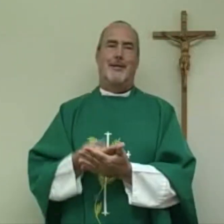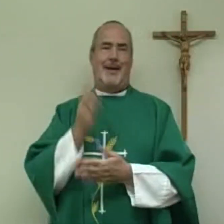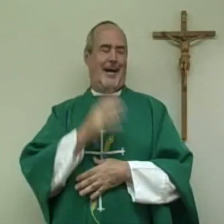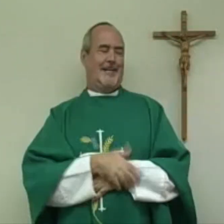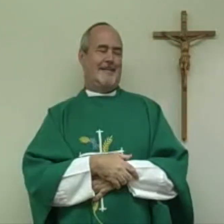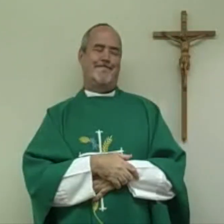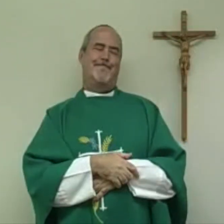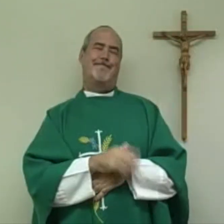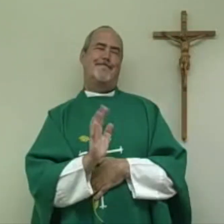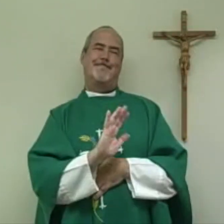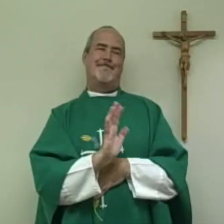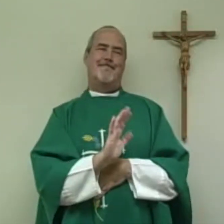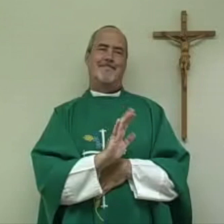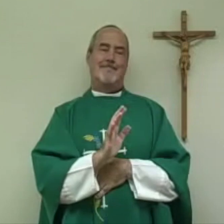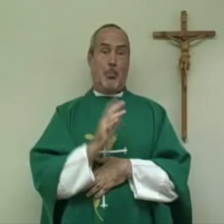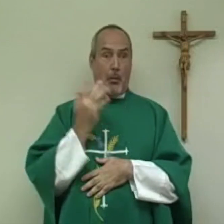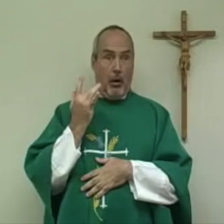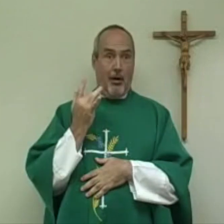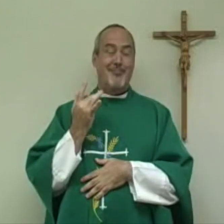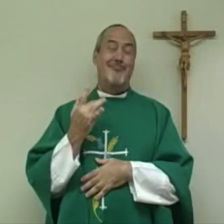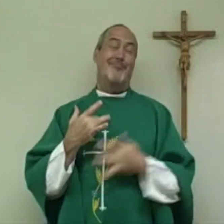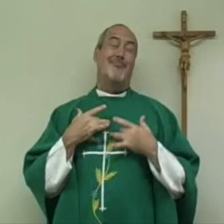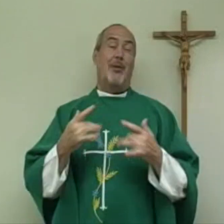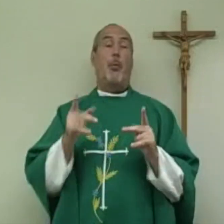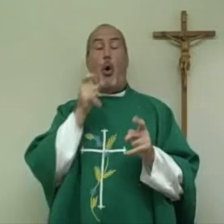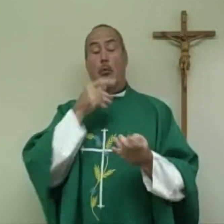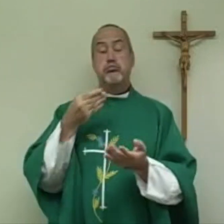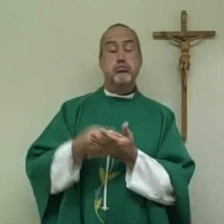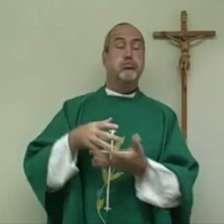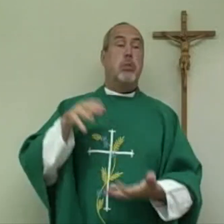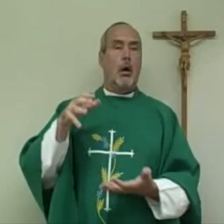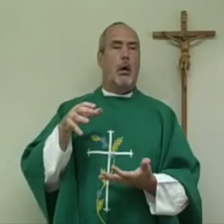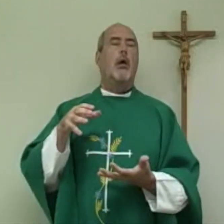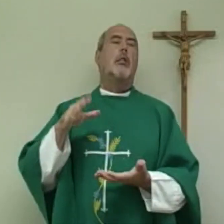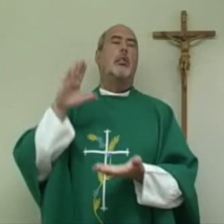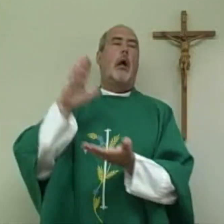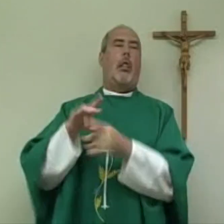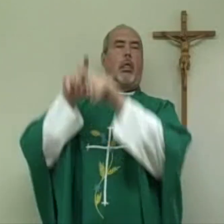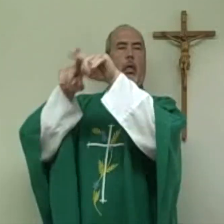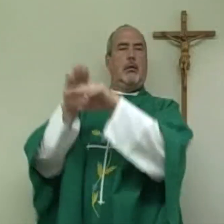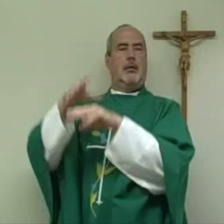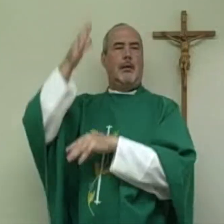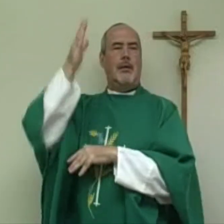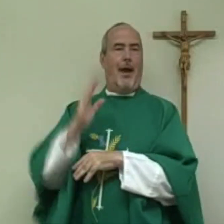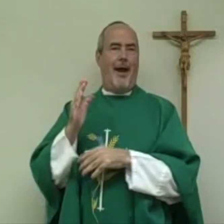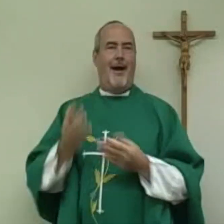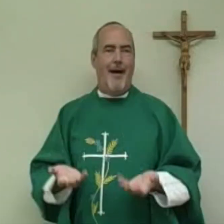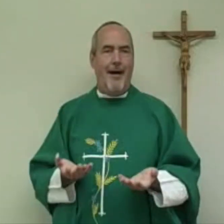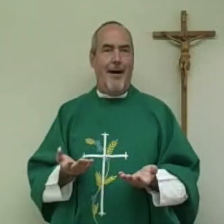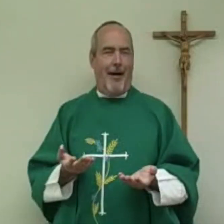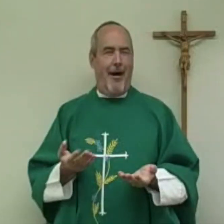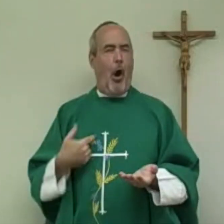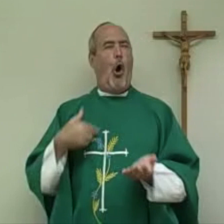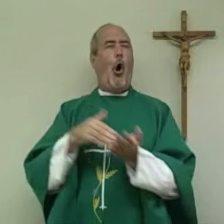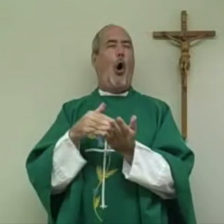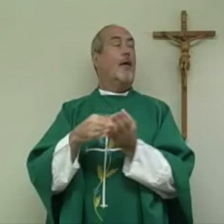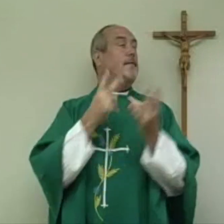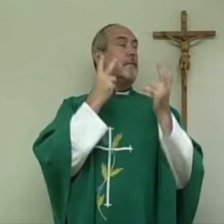I want to be comfortable. And God might look at that and say, no, that's not a good idea, because people who are rich depend less